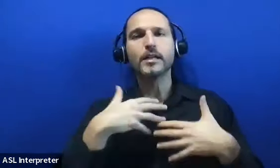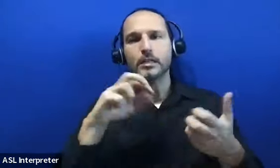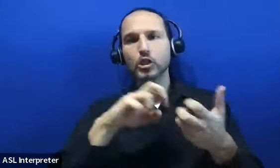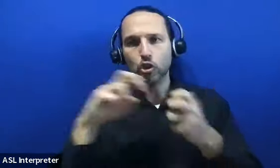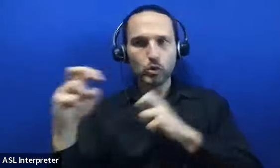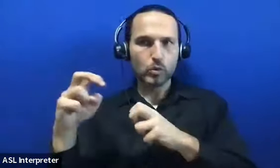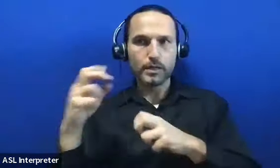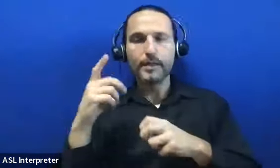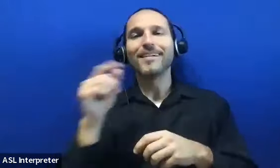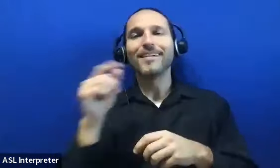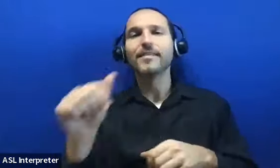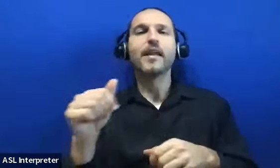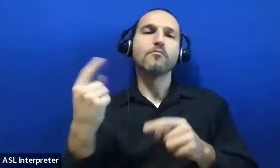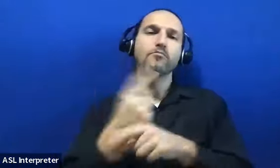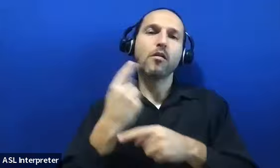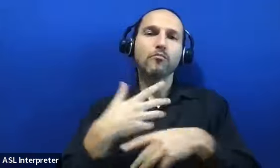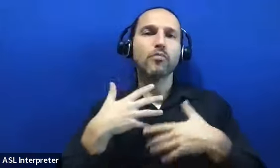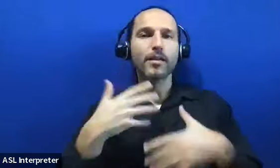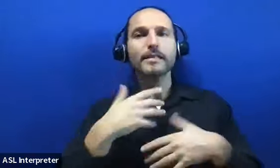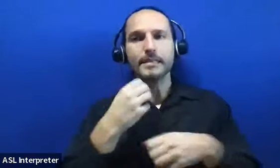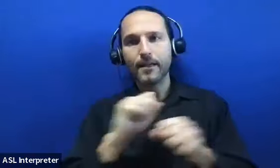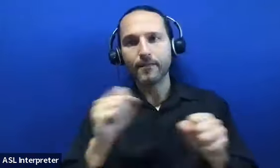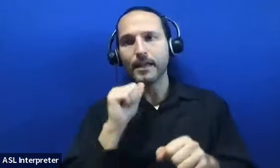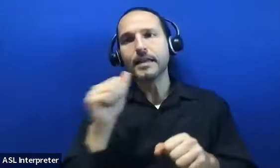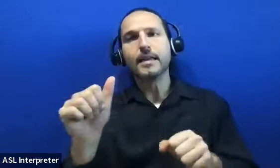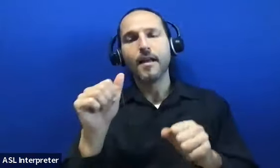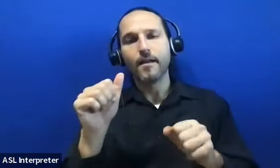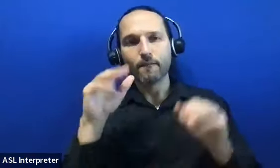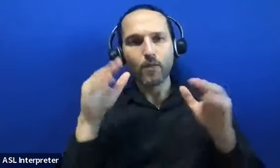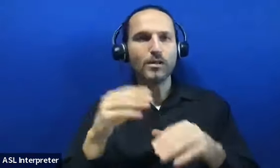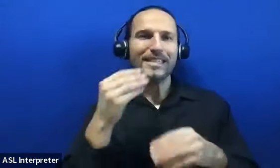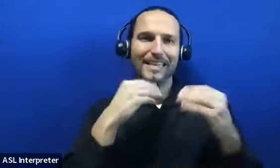if we're not breathing safely and properly, then we can't really work on eating